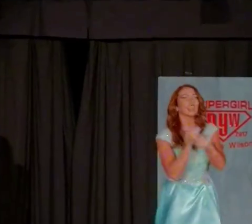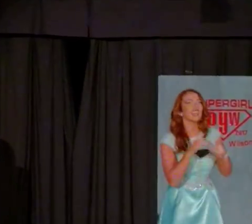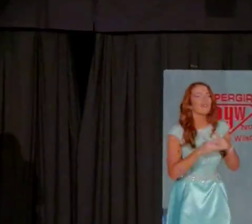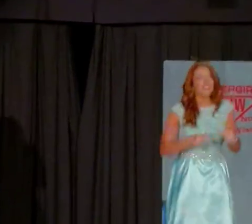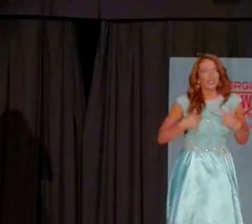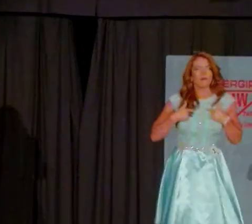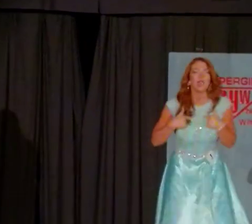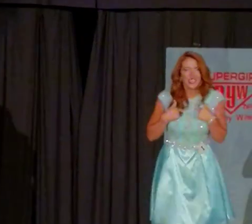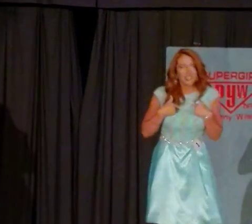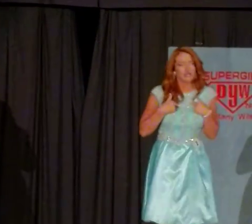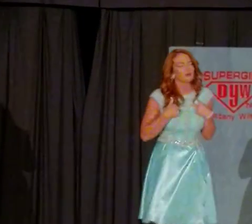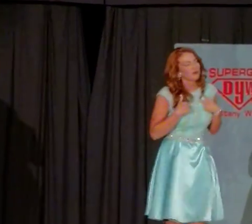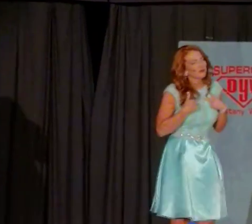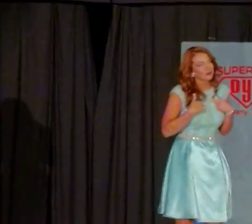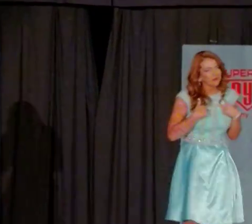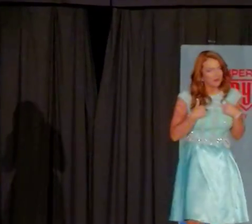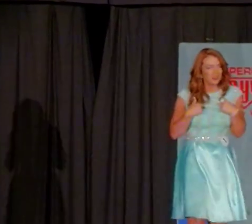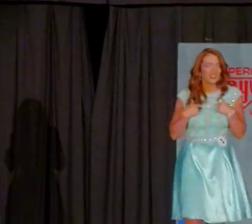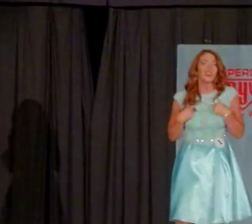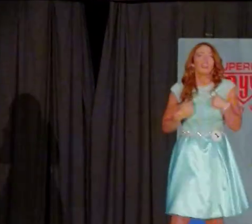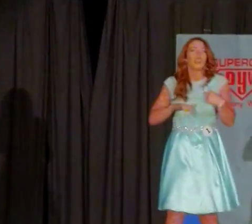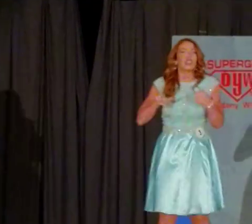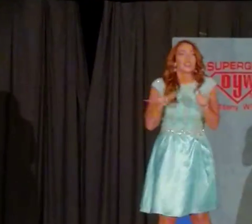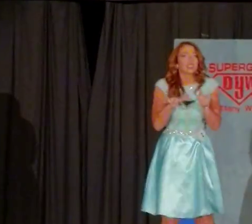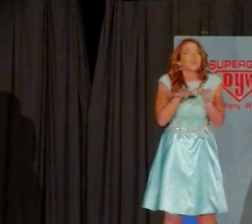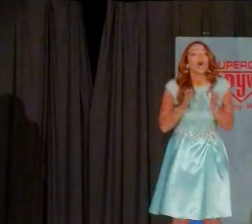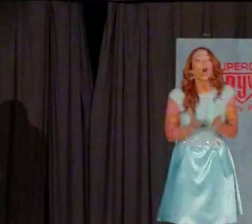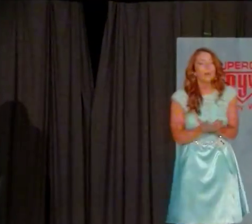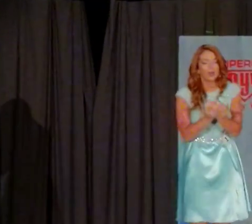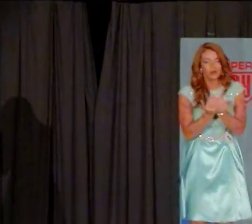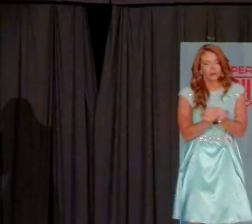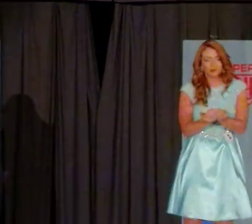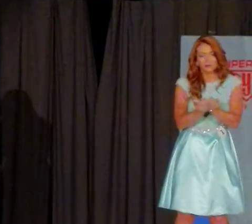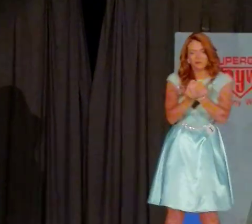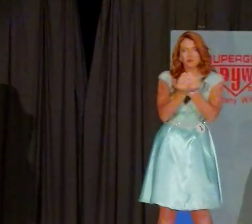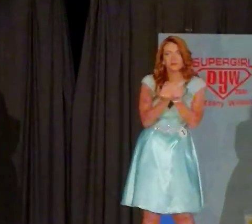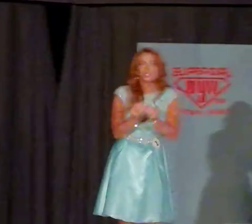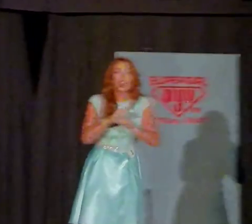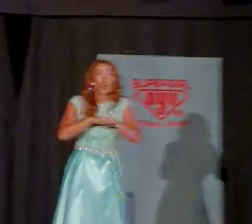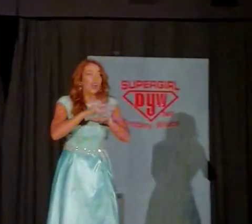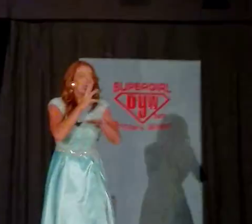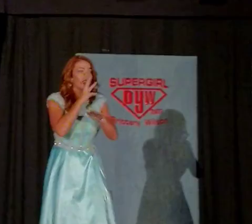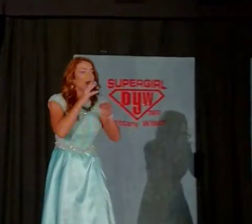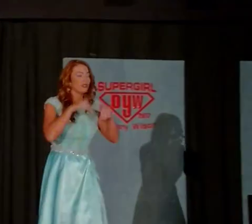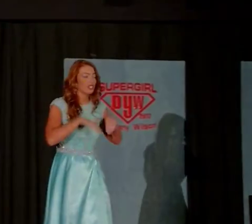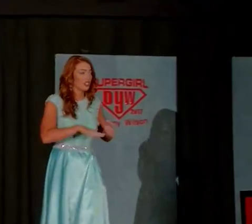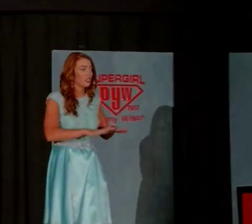fight left in me Like a snowball on the ocean